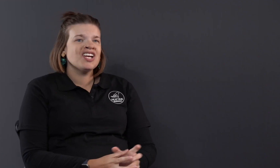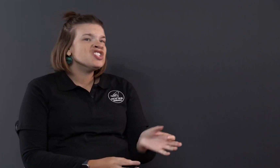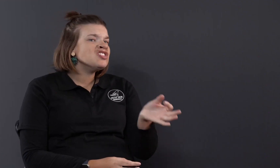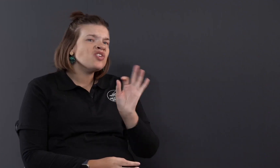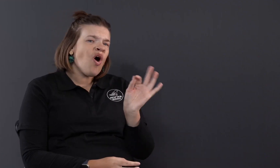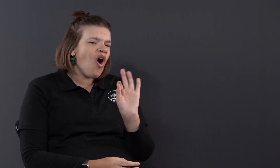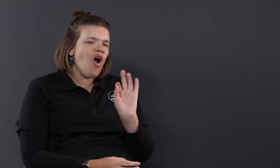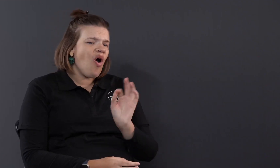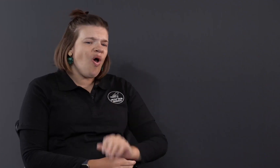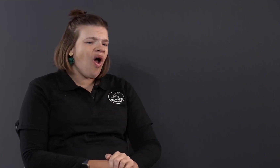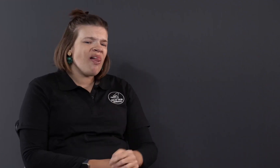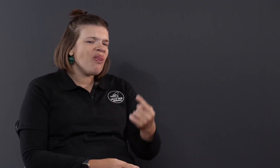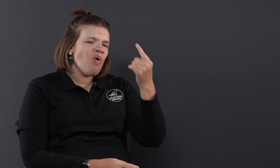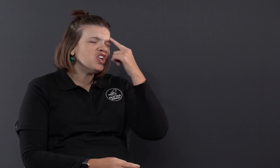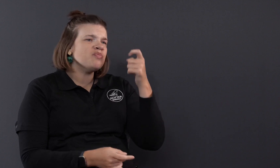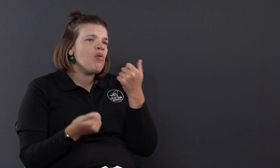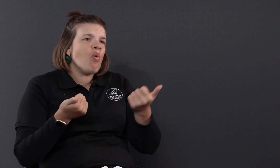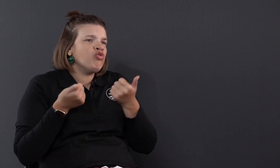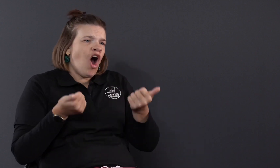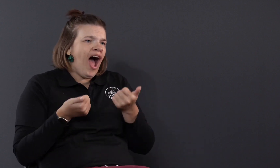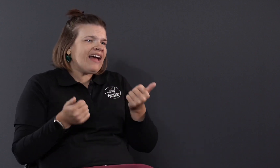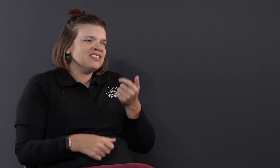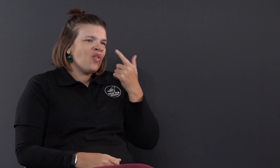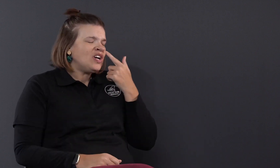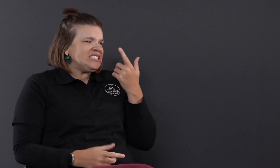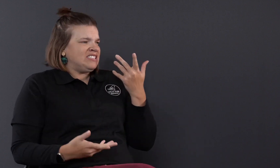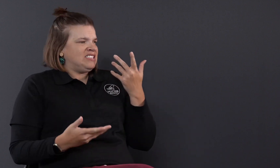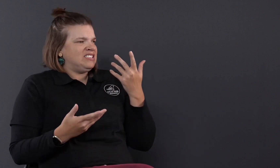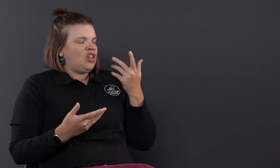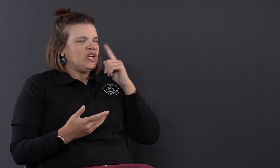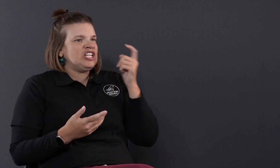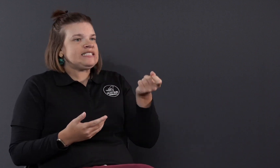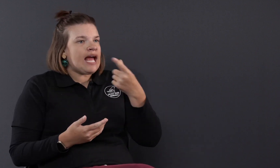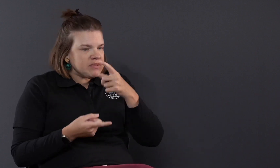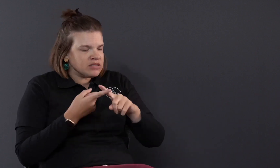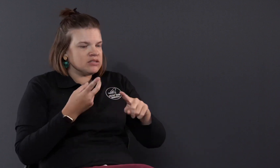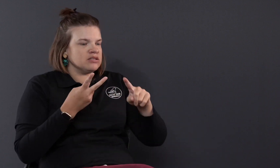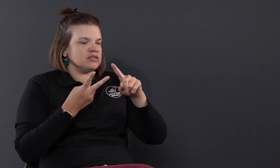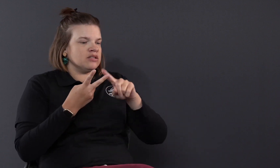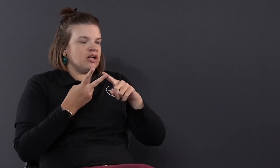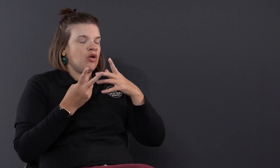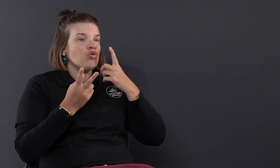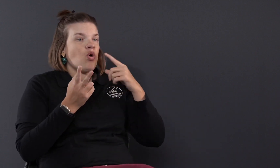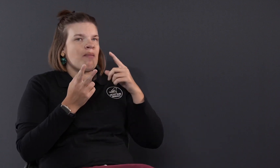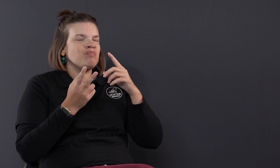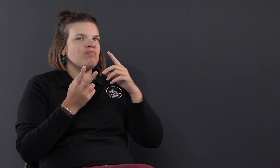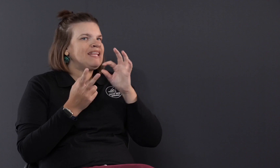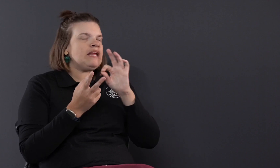Well, no. I always thought that she'd be alright. I mean, she was on medication and she was doing